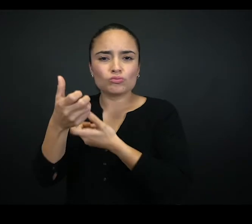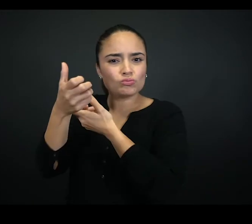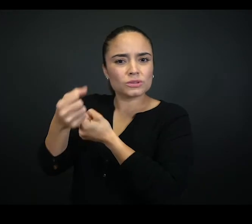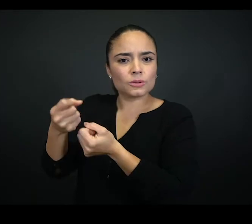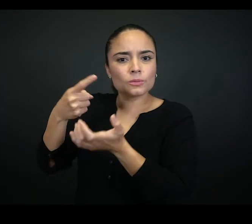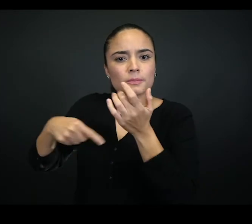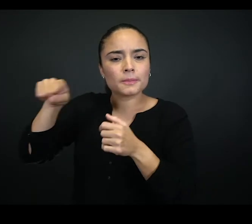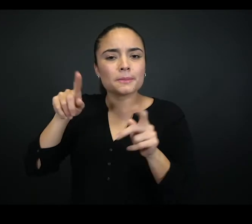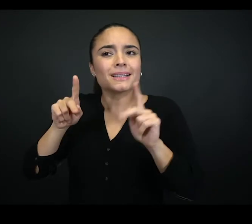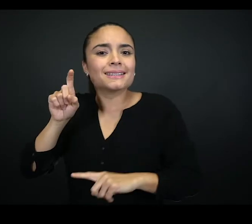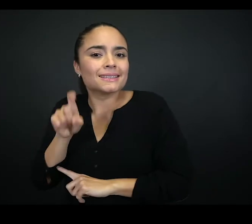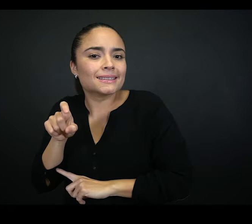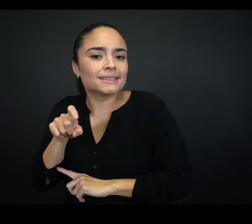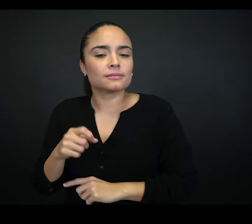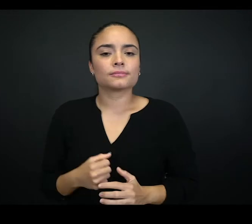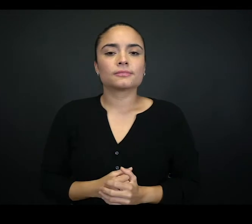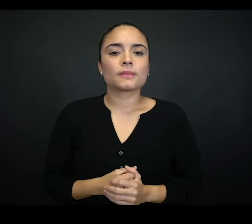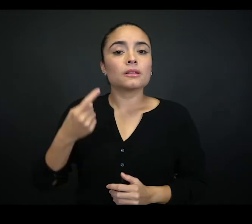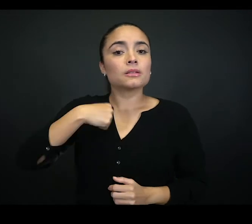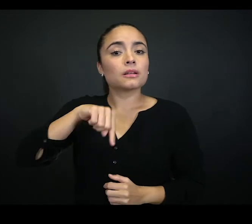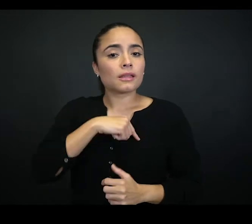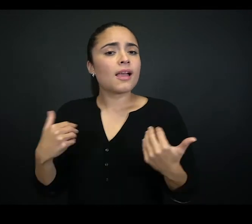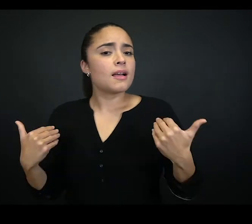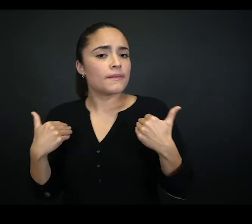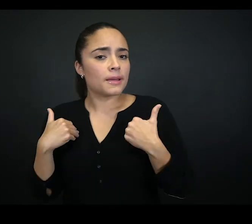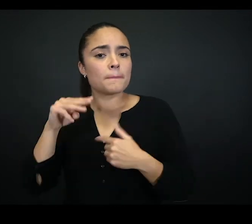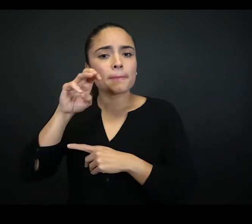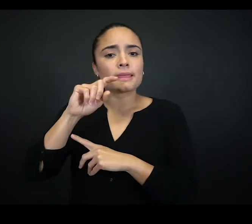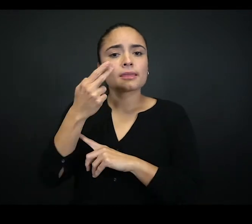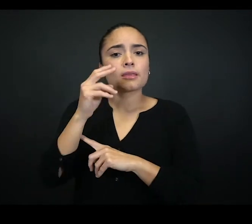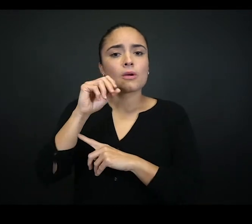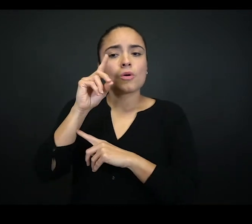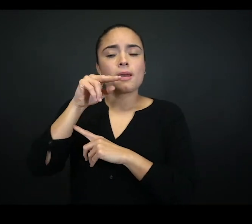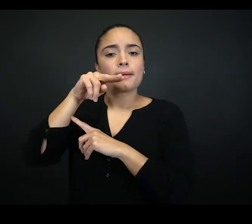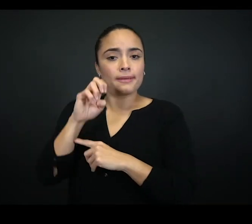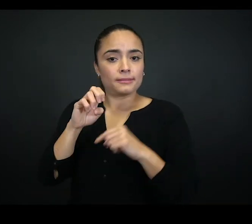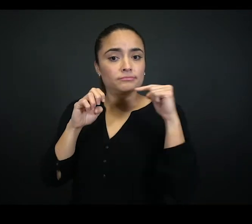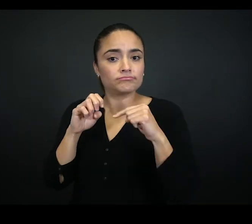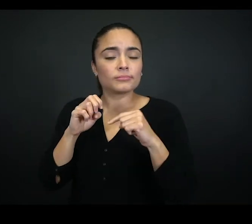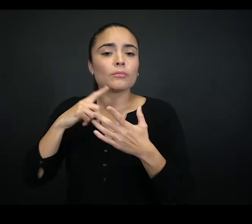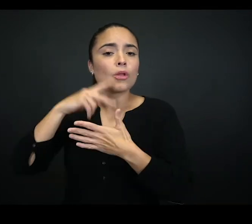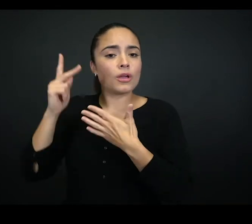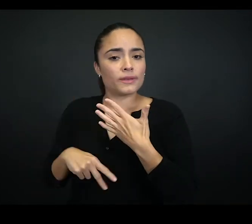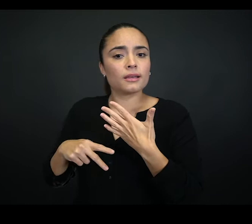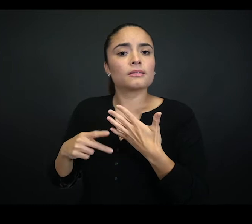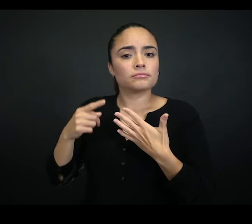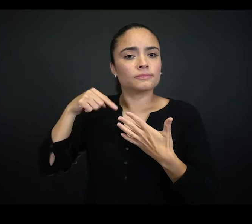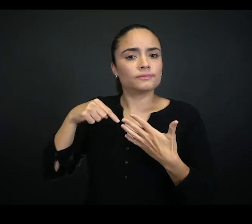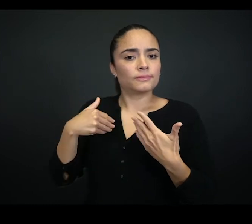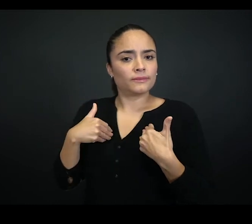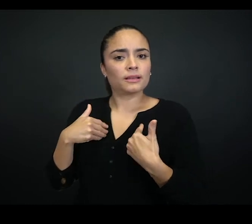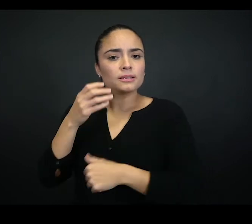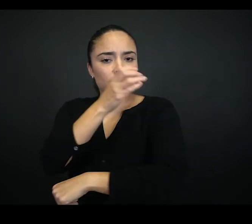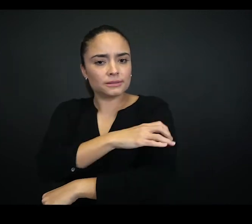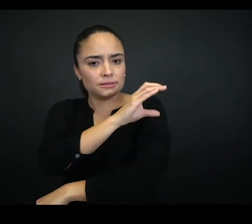get what they need through that process. We have a methadone program here, easy to get on that. They have nurses who can look